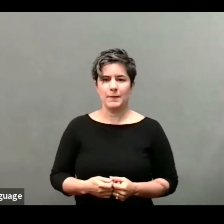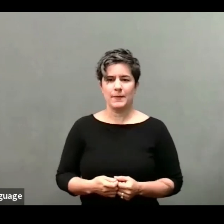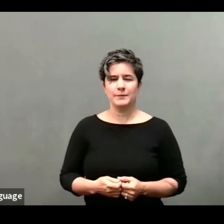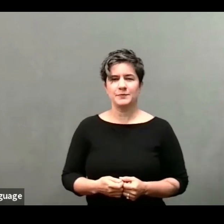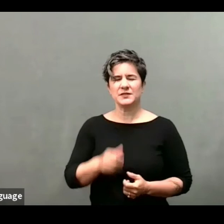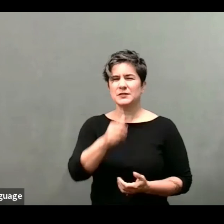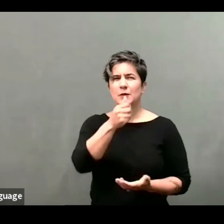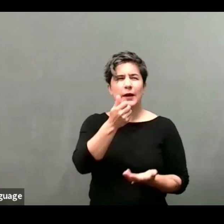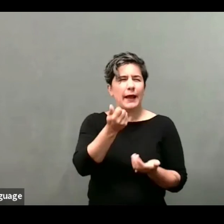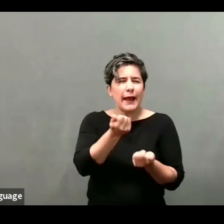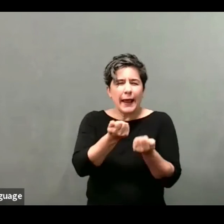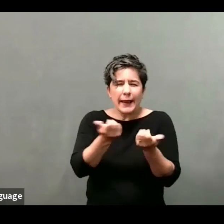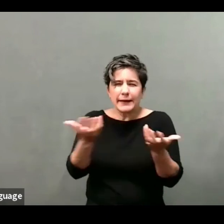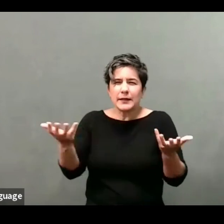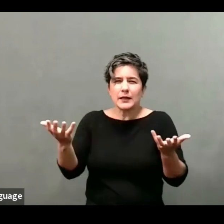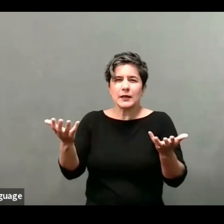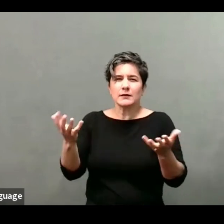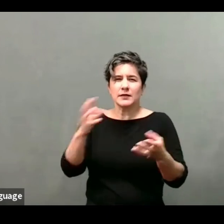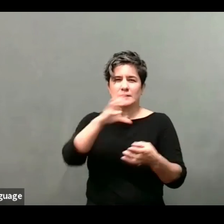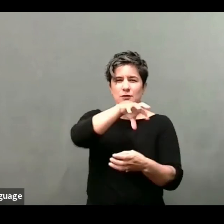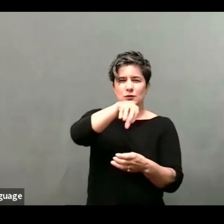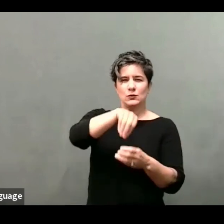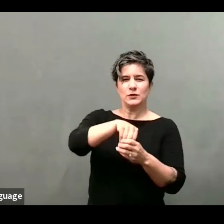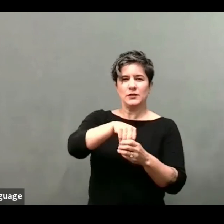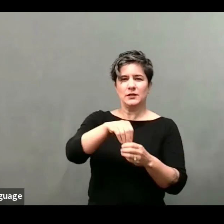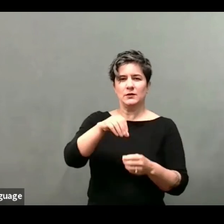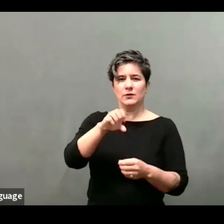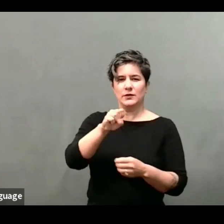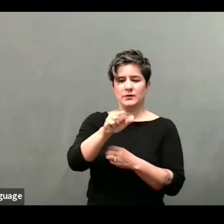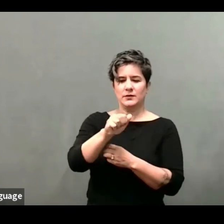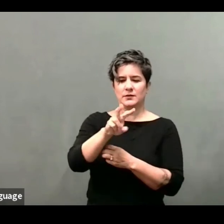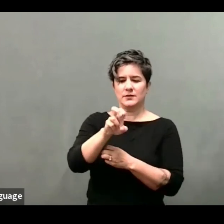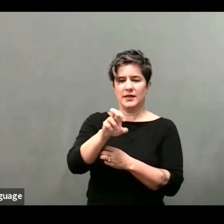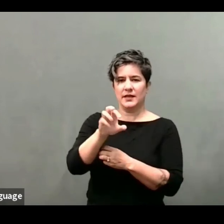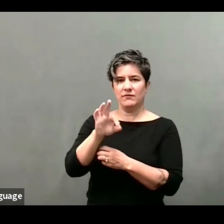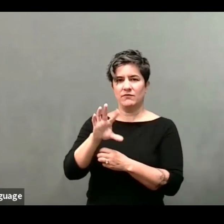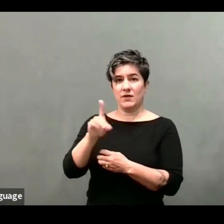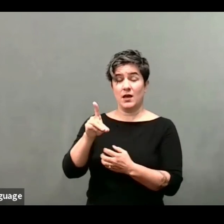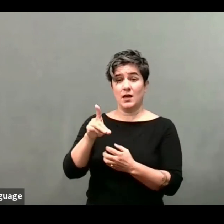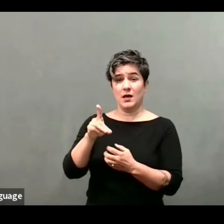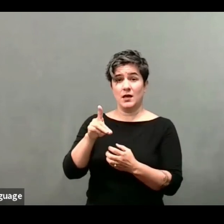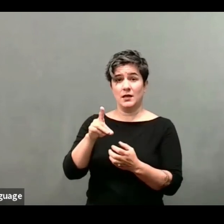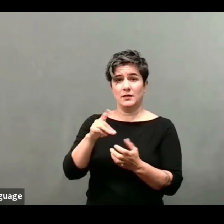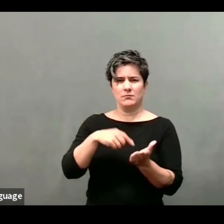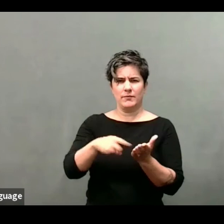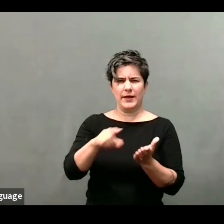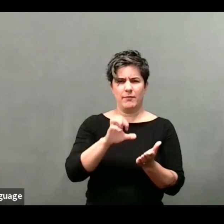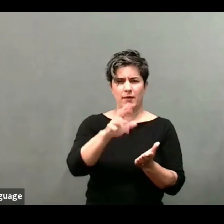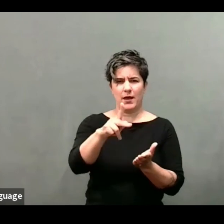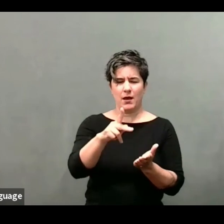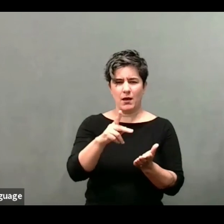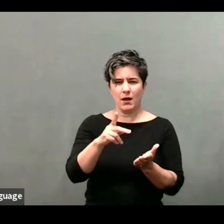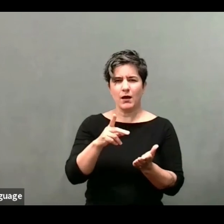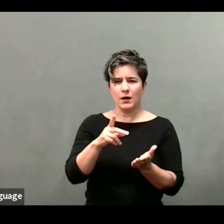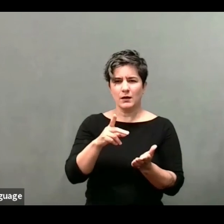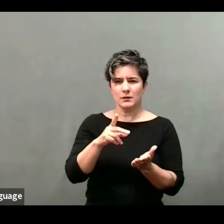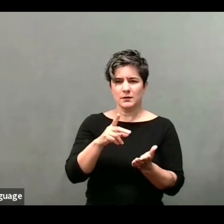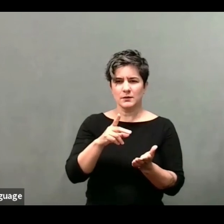So anything that is included in the Save Fund reimbursement, which will go,